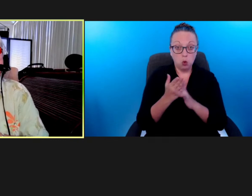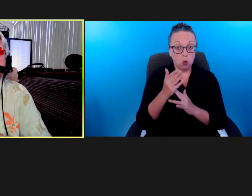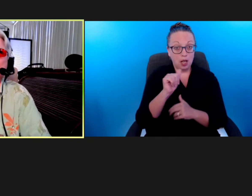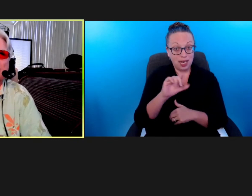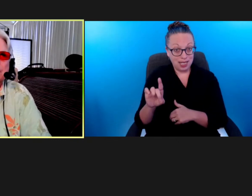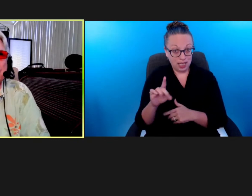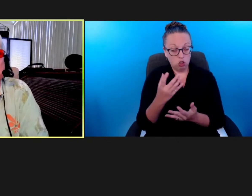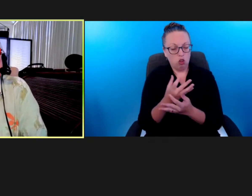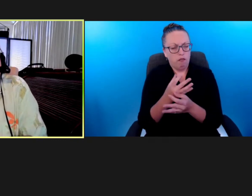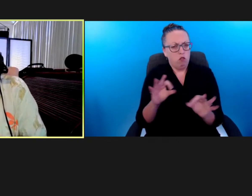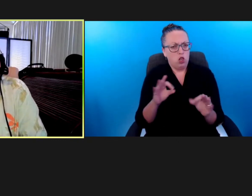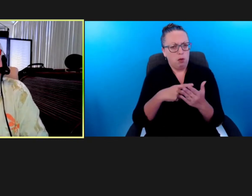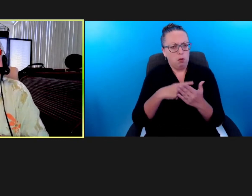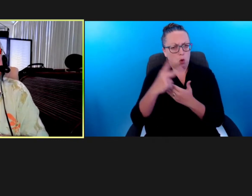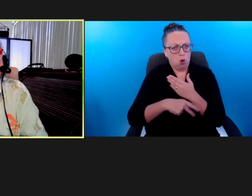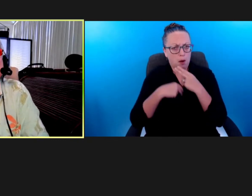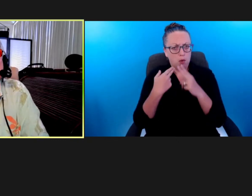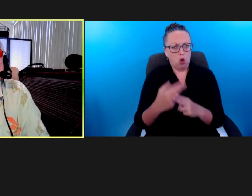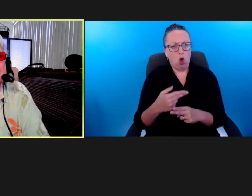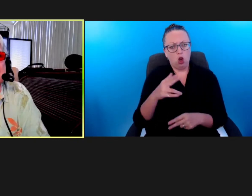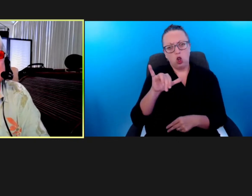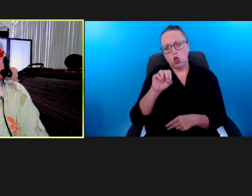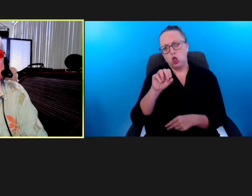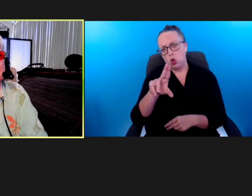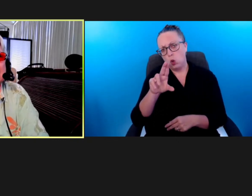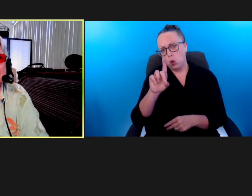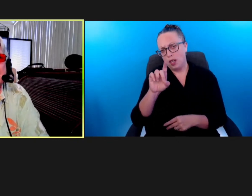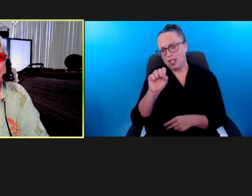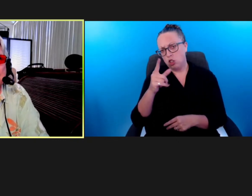called UDescribe is available through